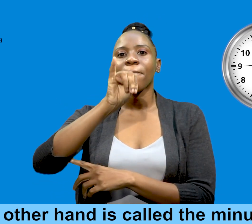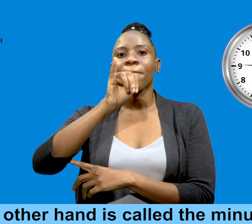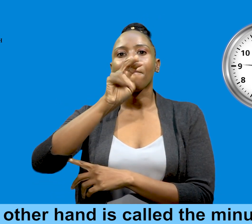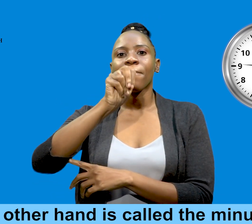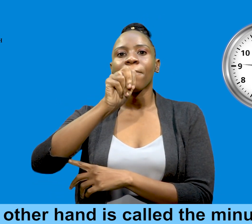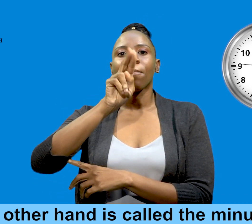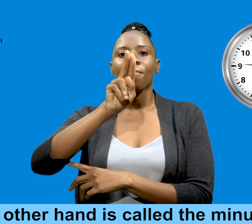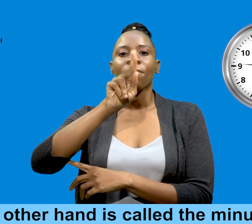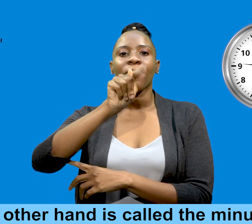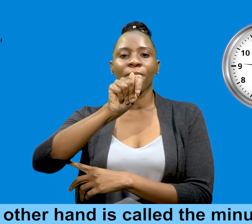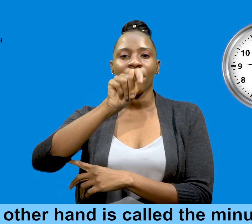hand.